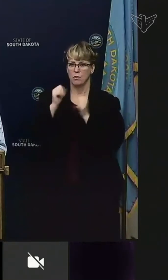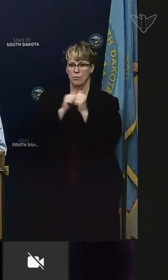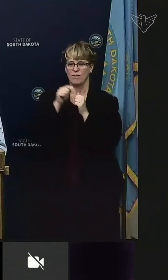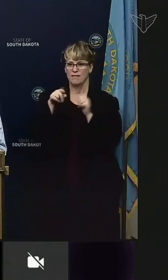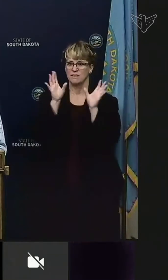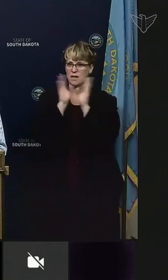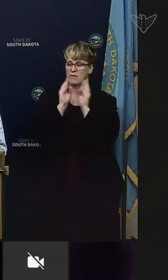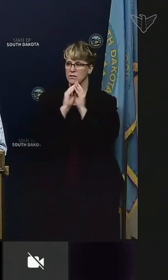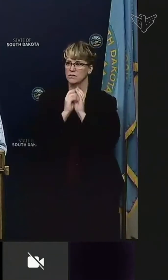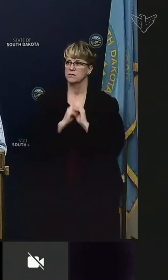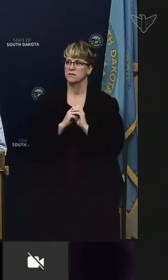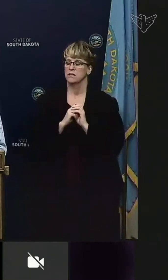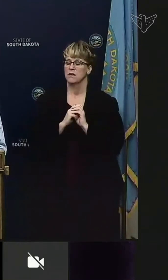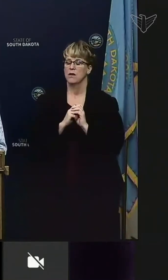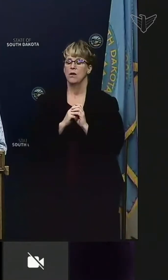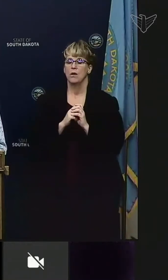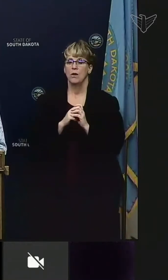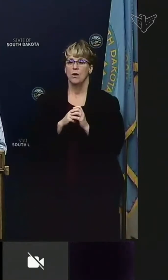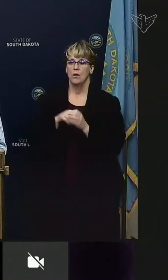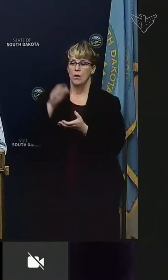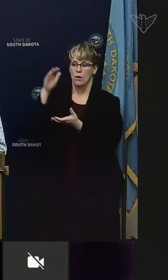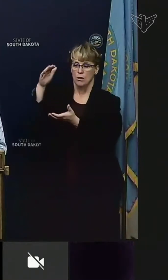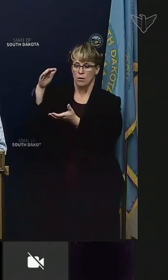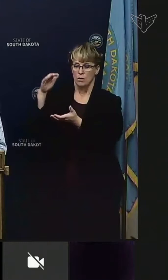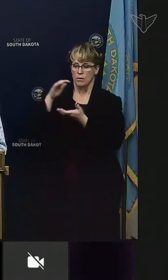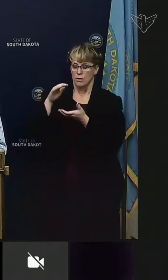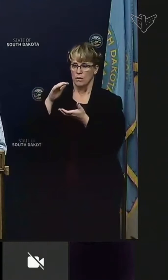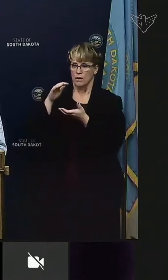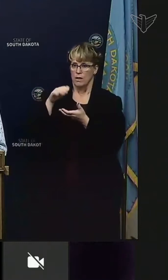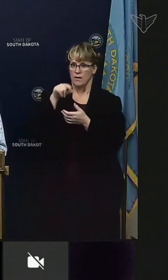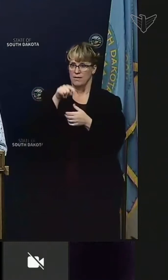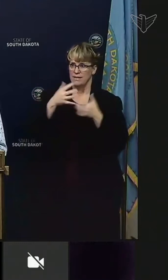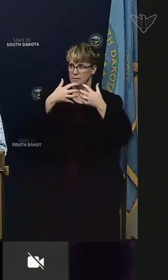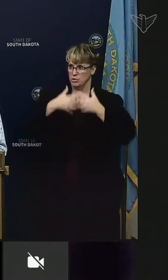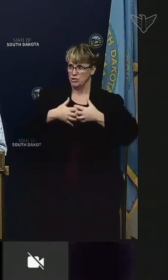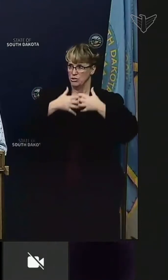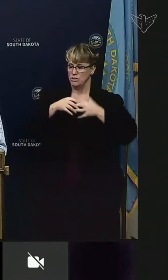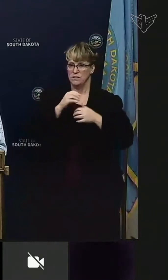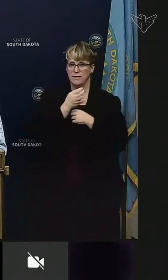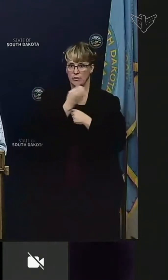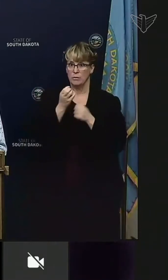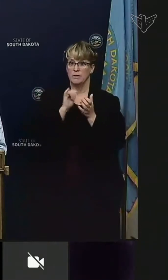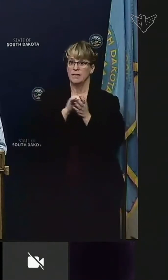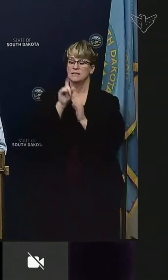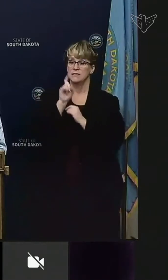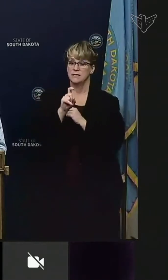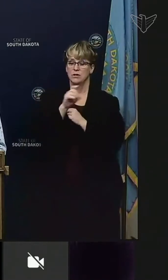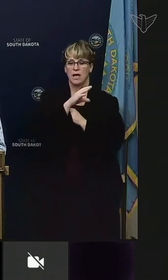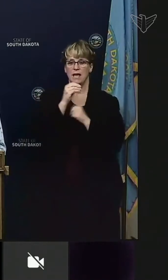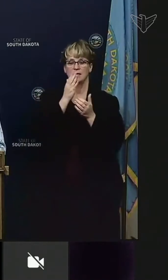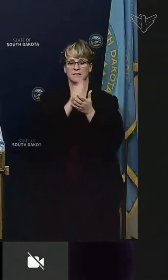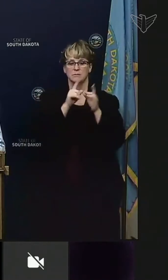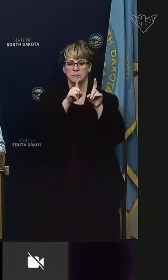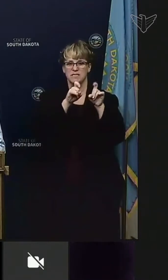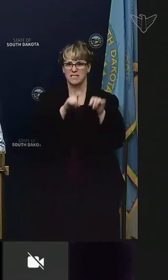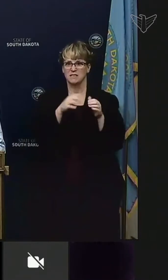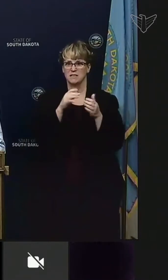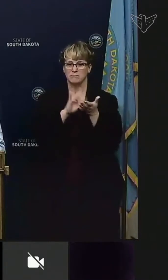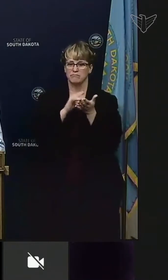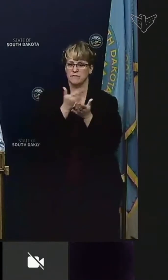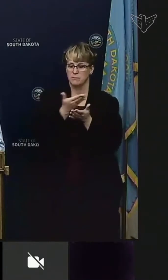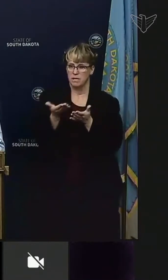press conferences. We did get a shipment of these machines and the equipment that's necessary and some testing